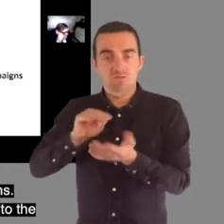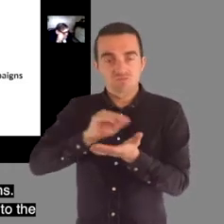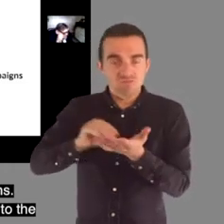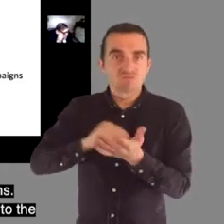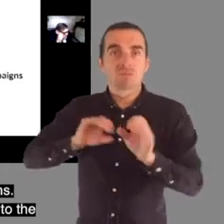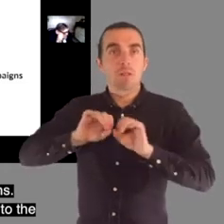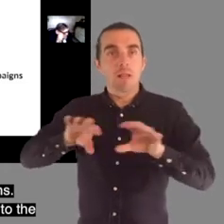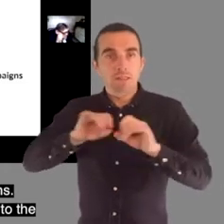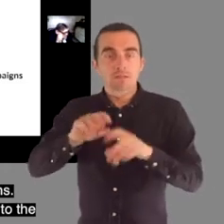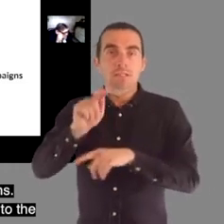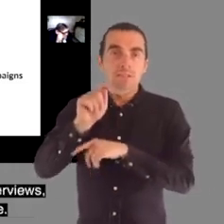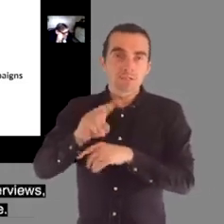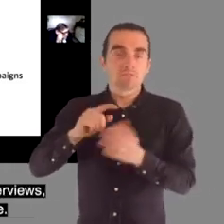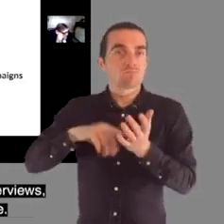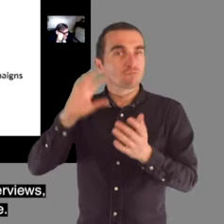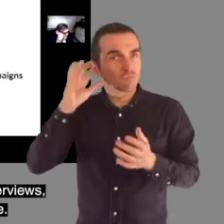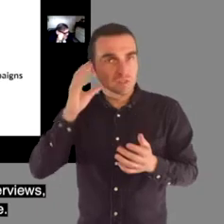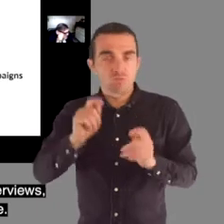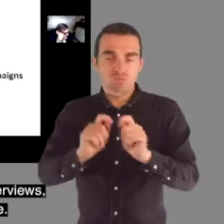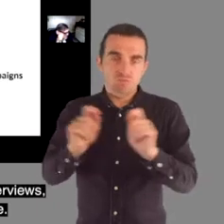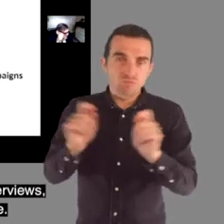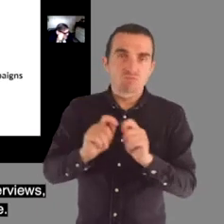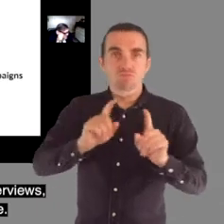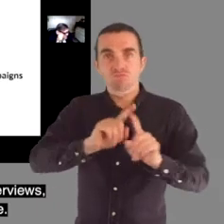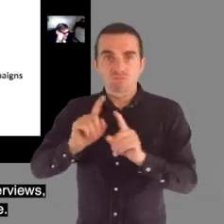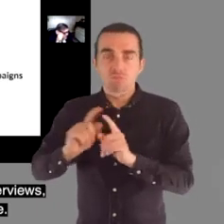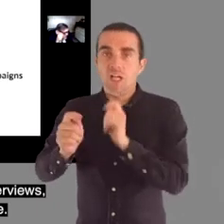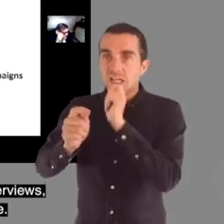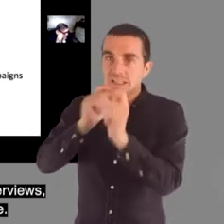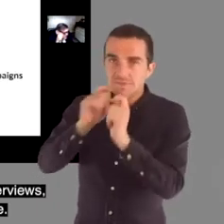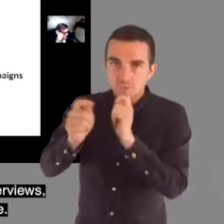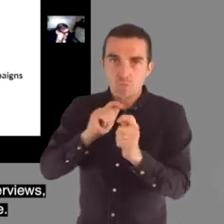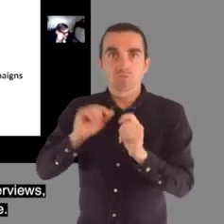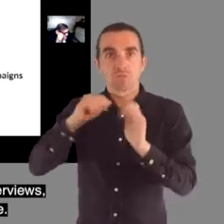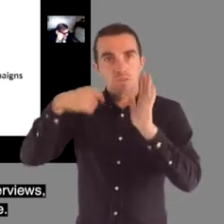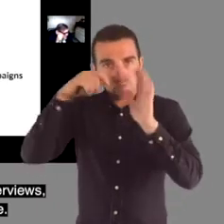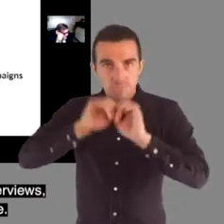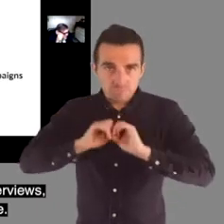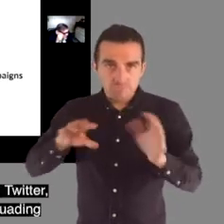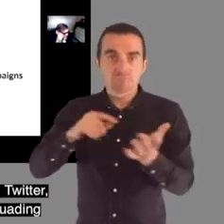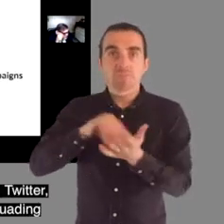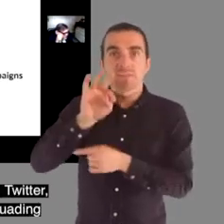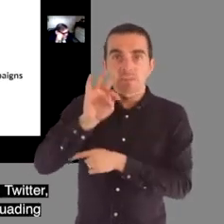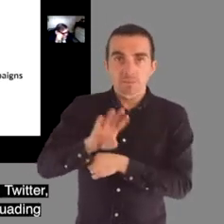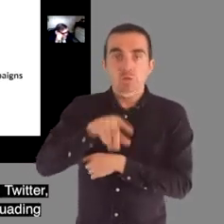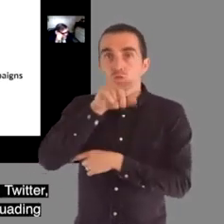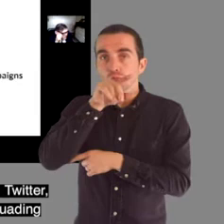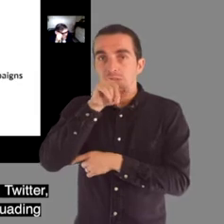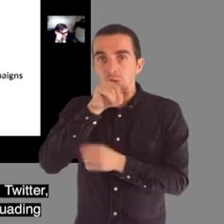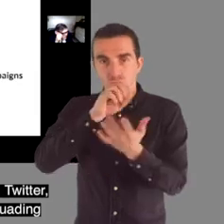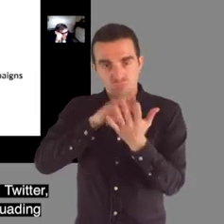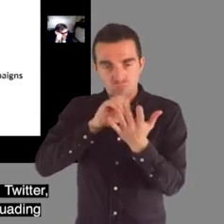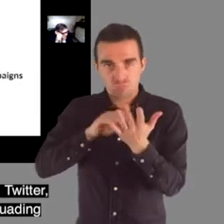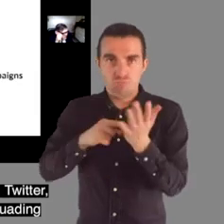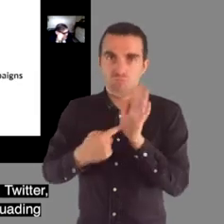Through media, writing letters to the press, TV and radio, getting interviews, getting programs made. Social media through